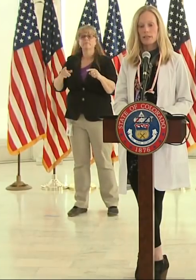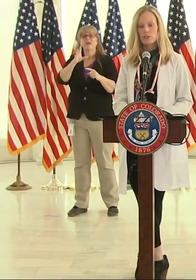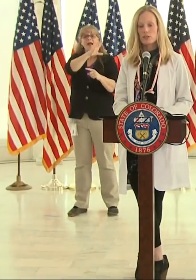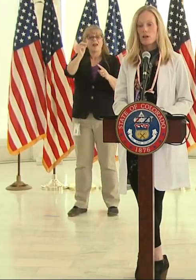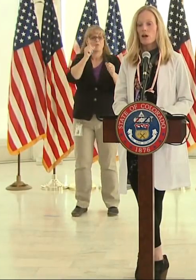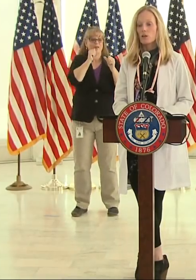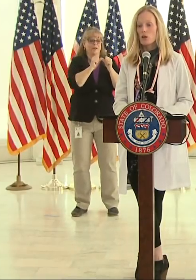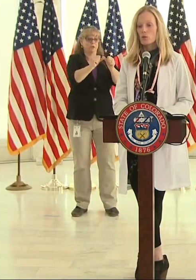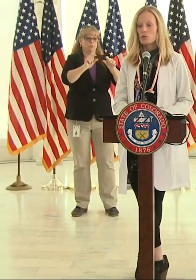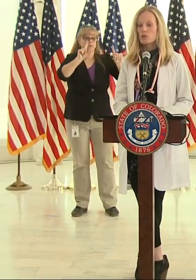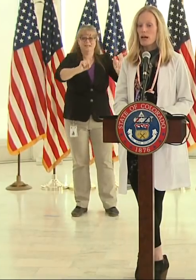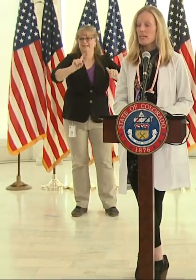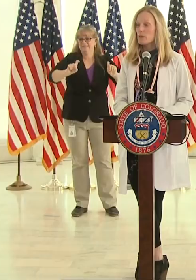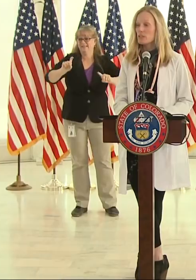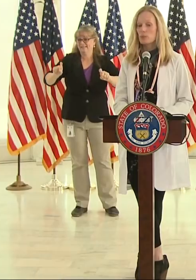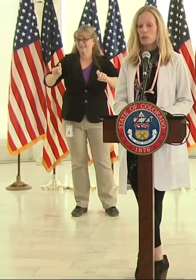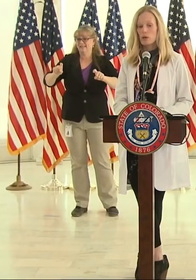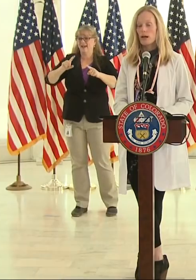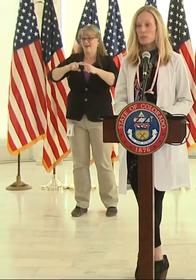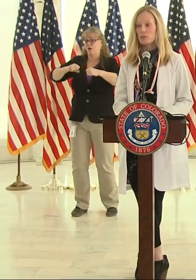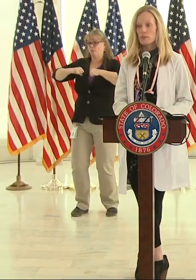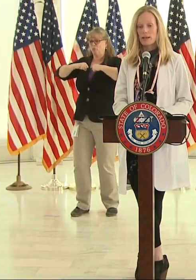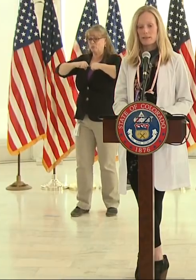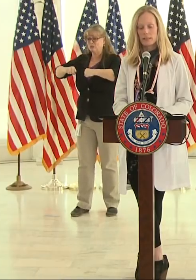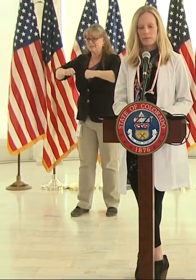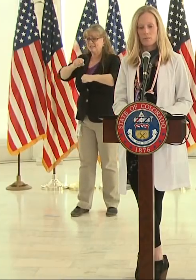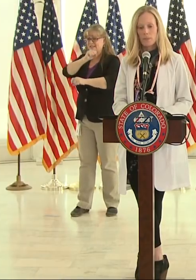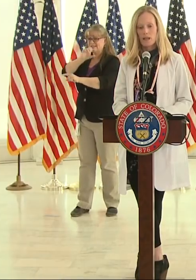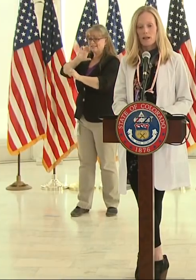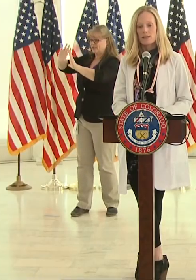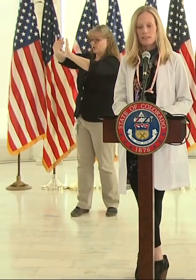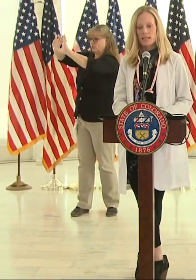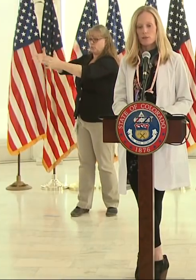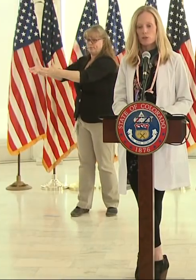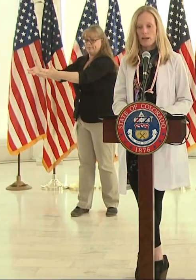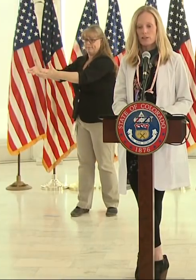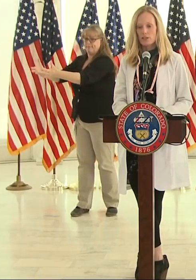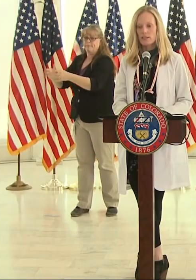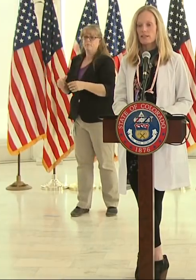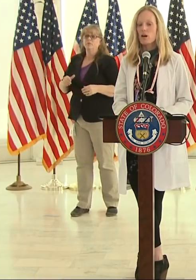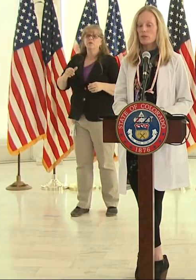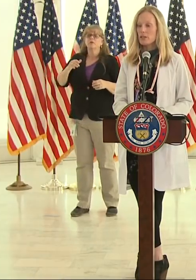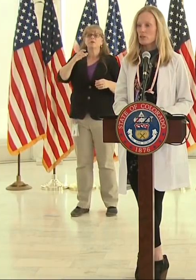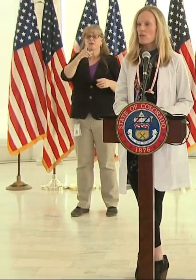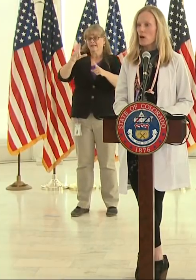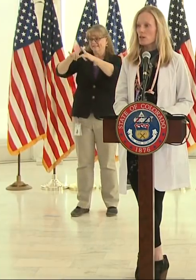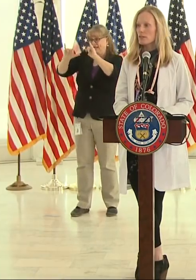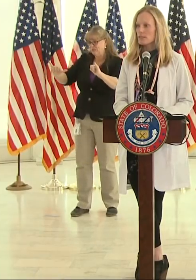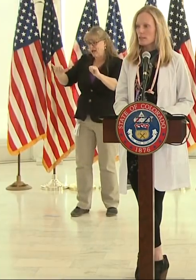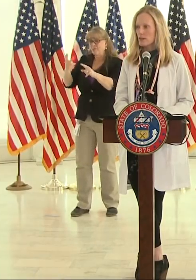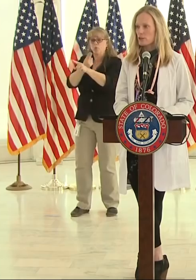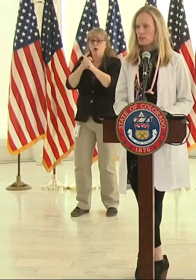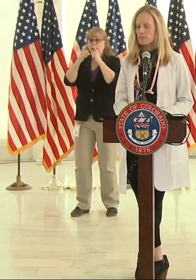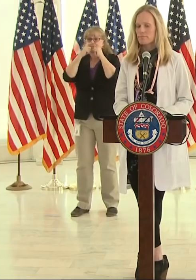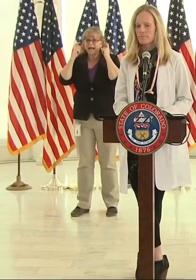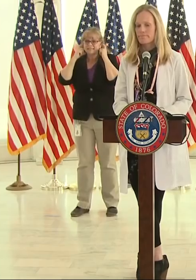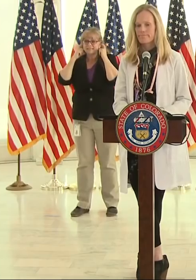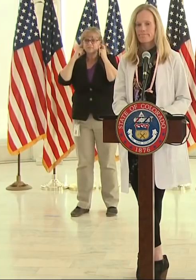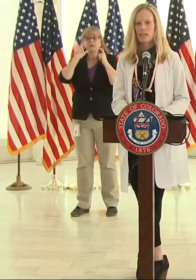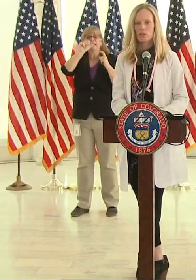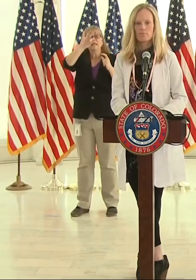vulnerable populations alone do not keep us below hospital capacity. A successful strategy is a combination of all of these